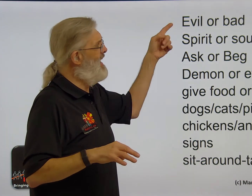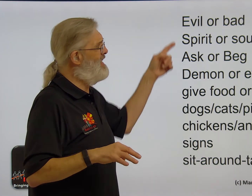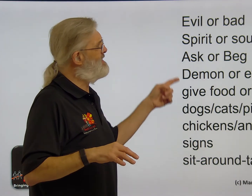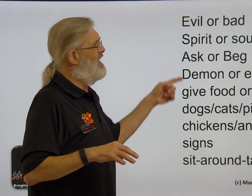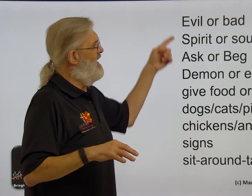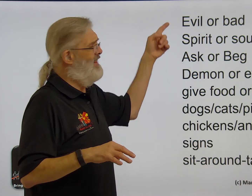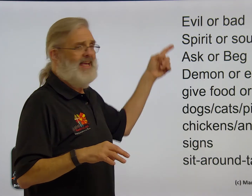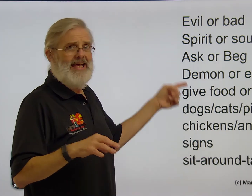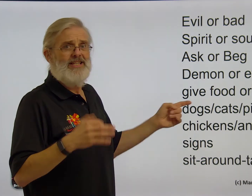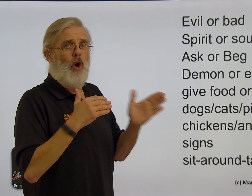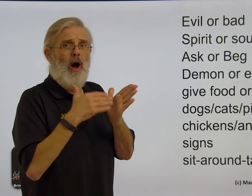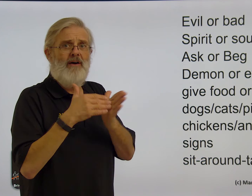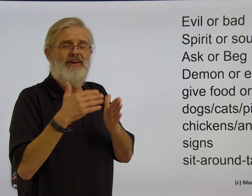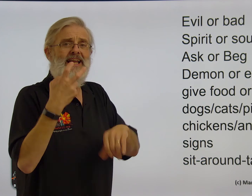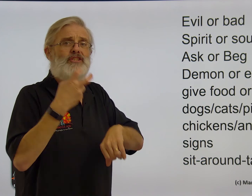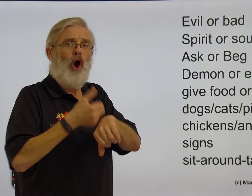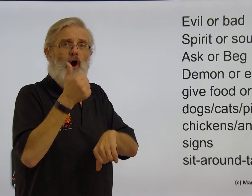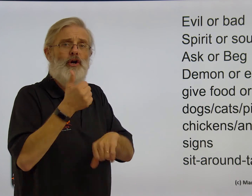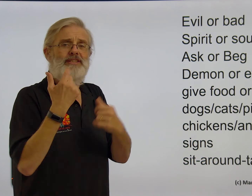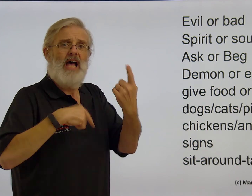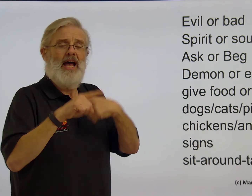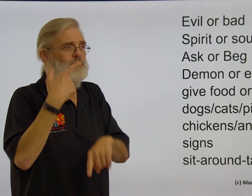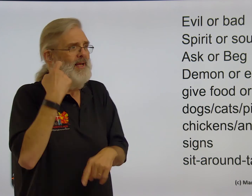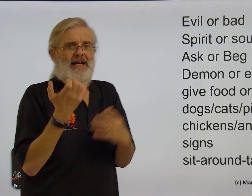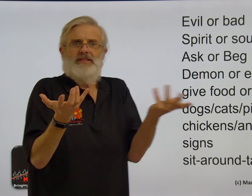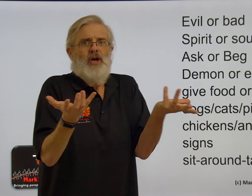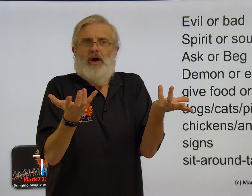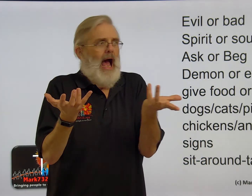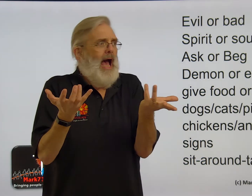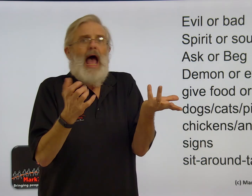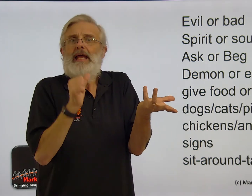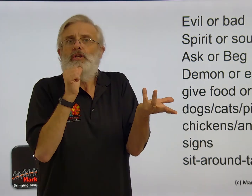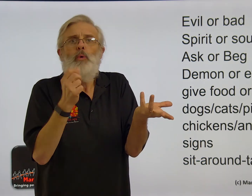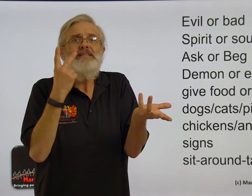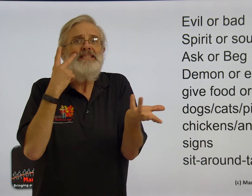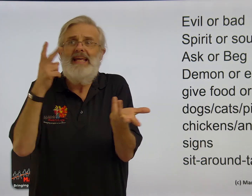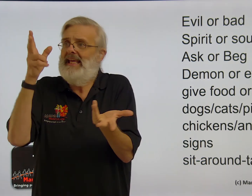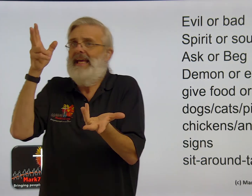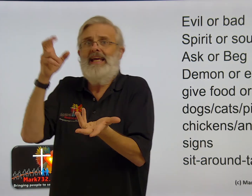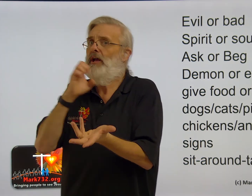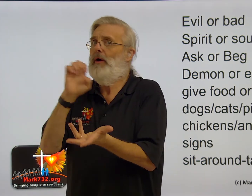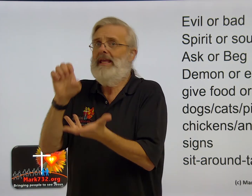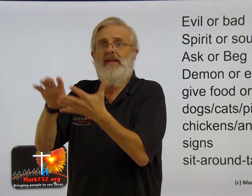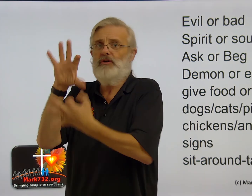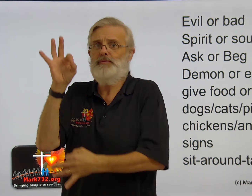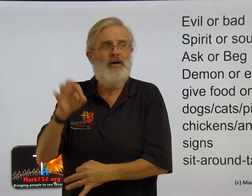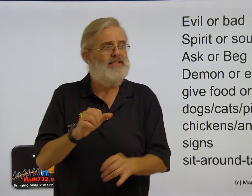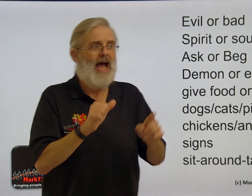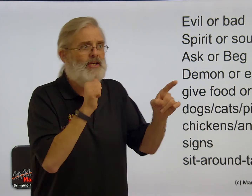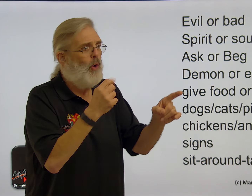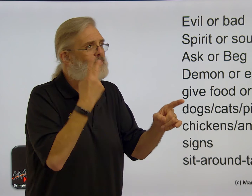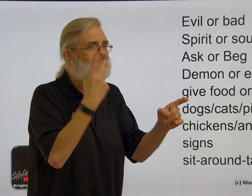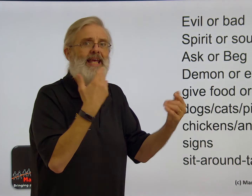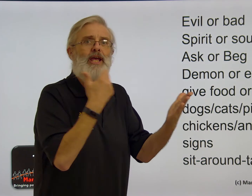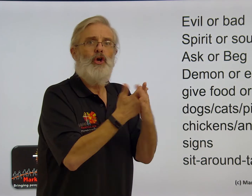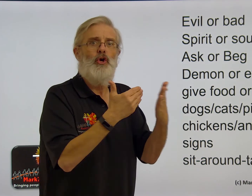these often it's harder signs because I don't see your evil spirit I don't see good